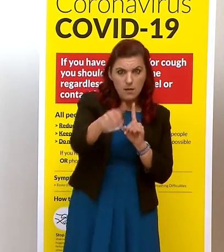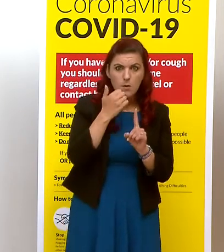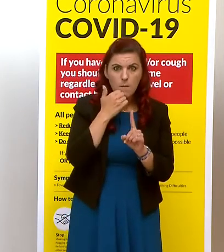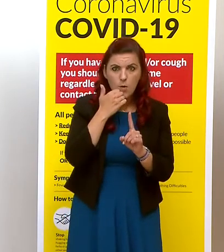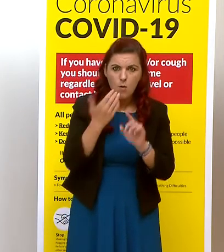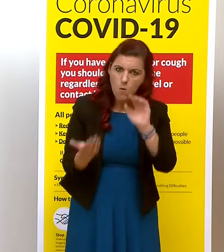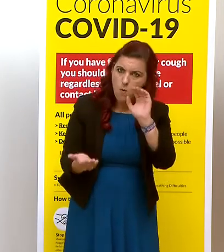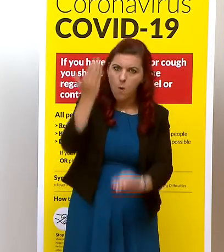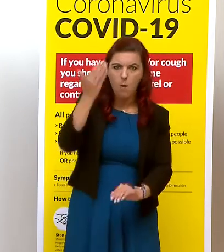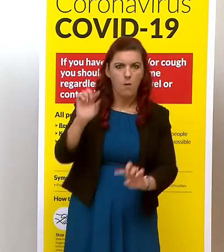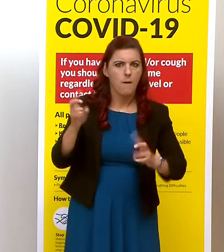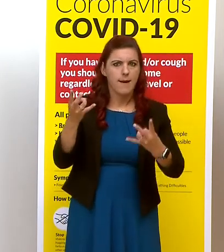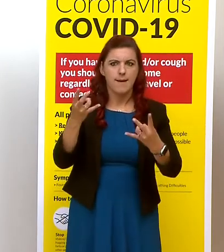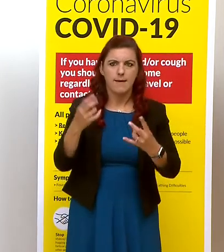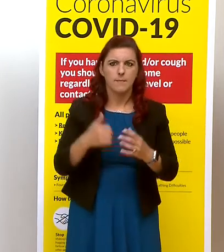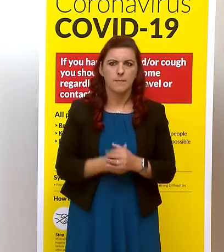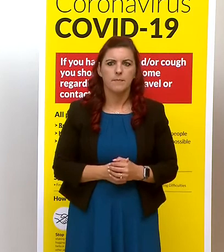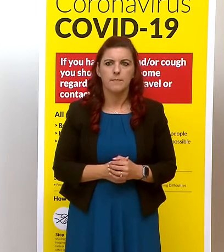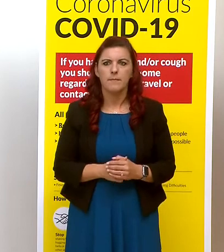Okay.